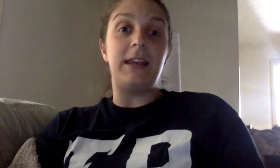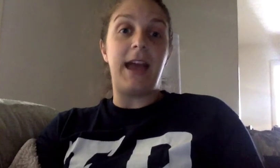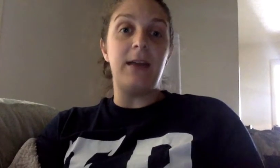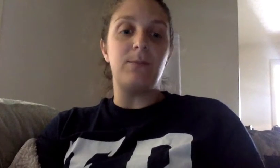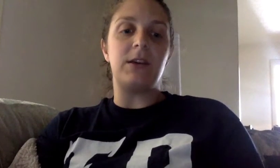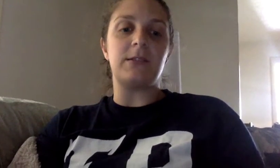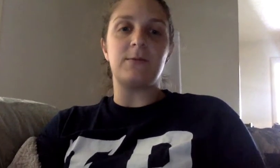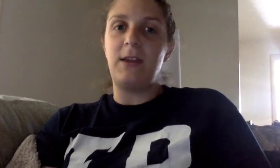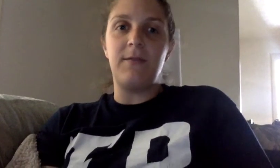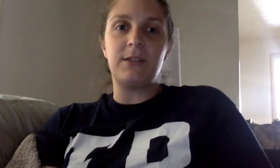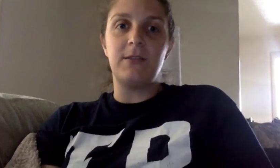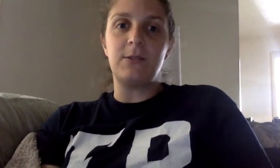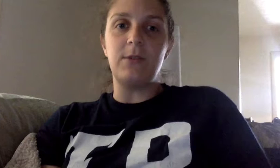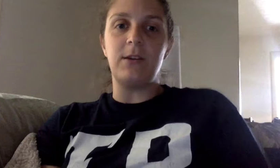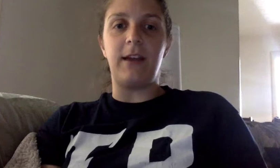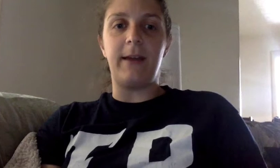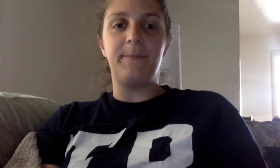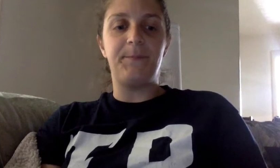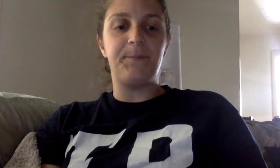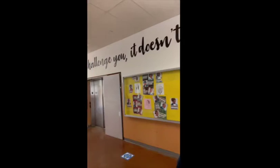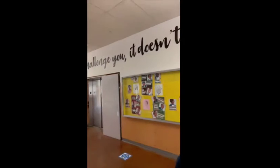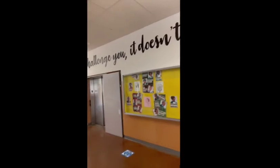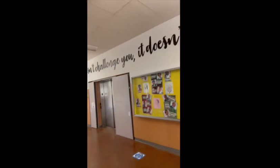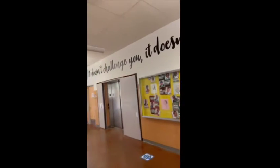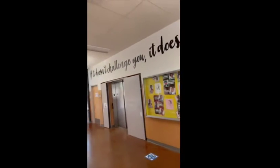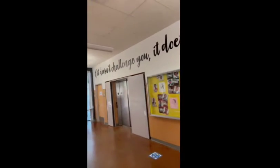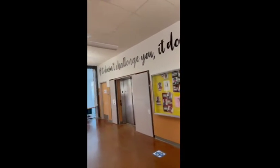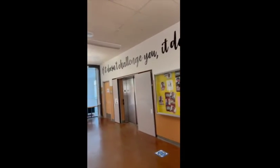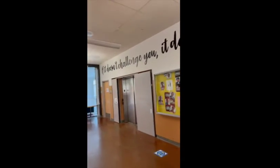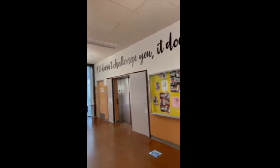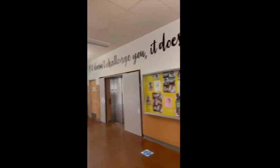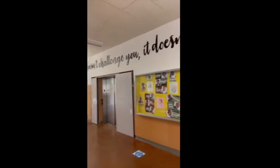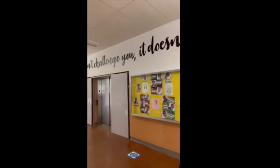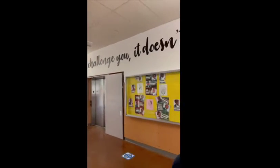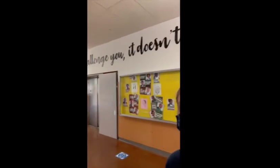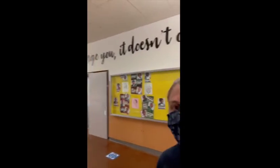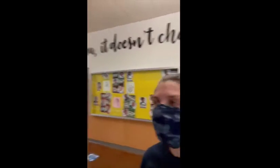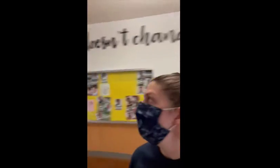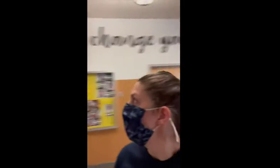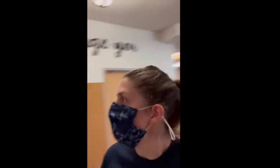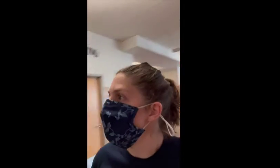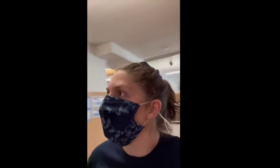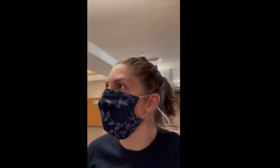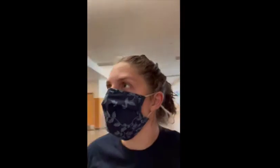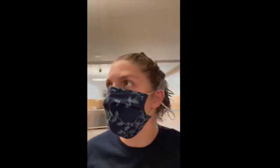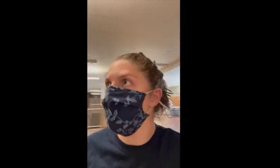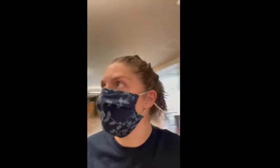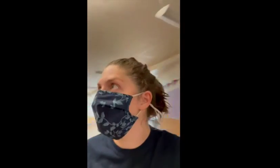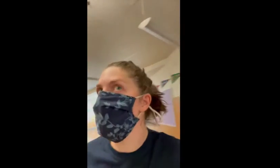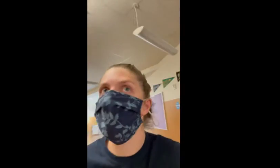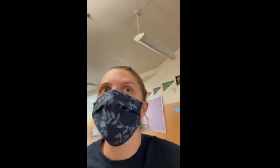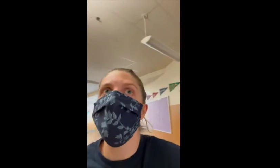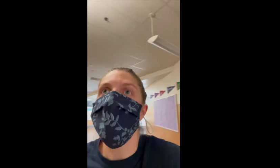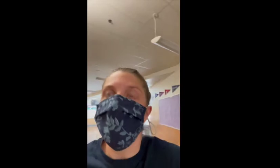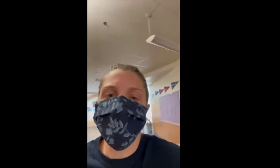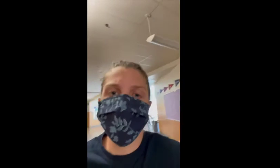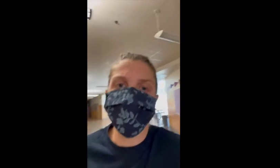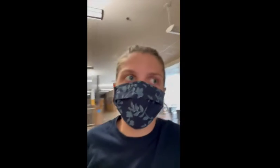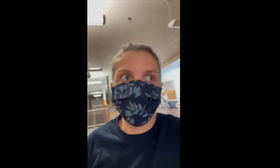yet because we haven't started the school year yet. Oh, it's backwards because I'm backwards. But it says if it doesn't challenge you, it doesn't change